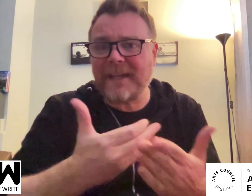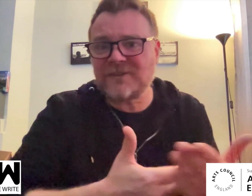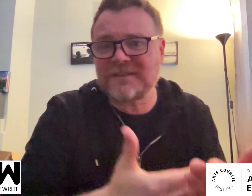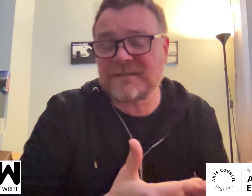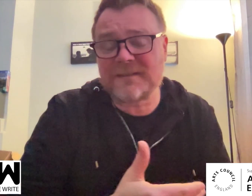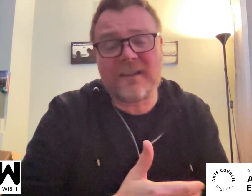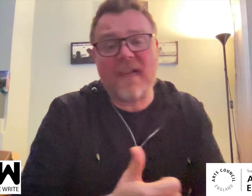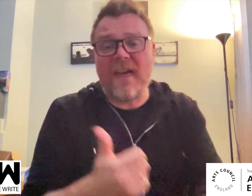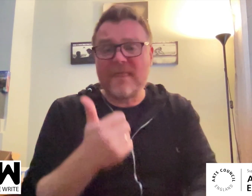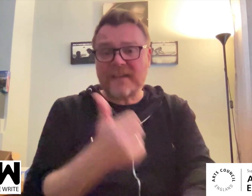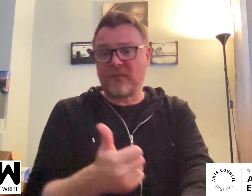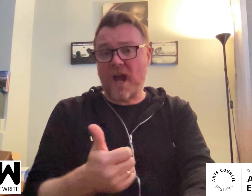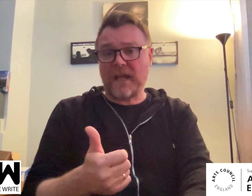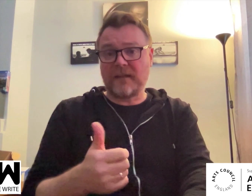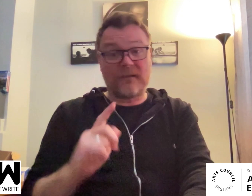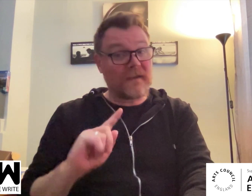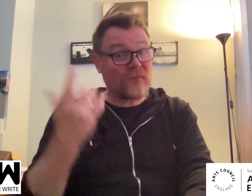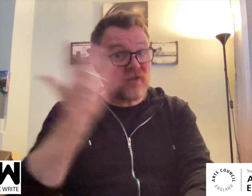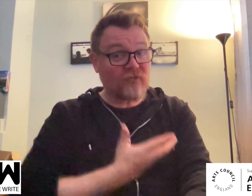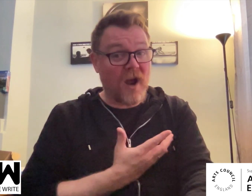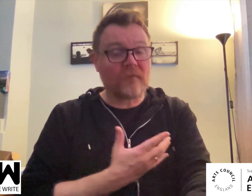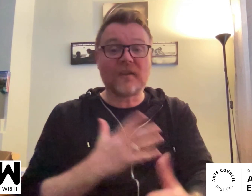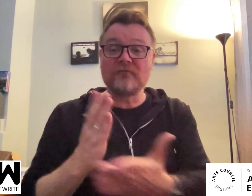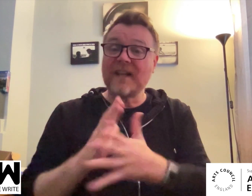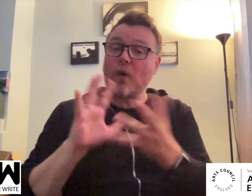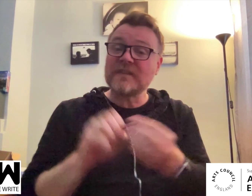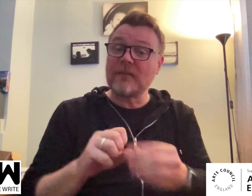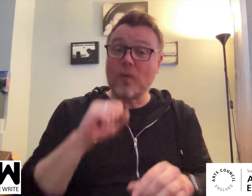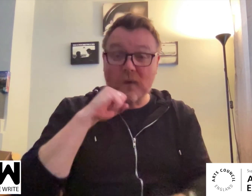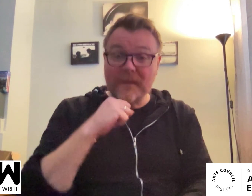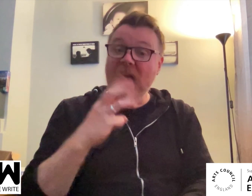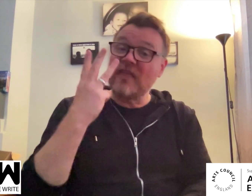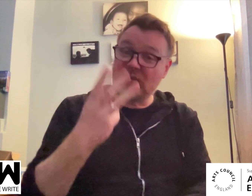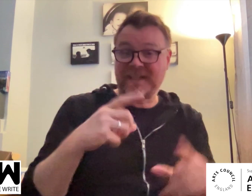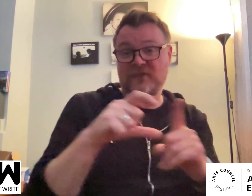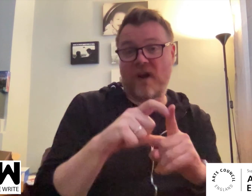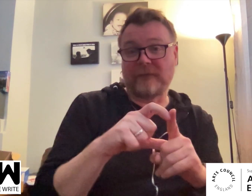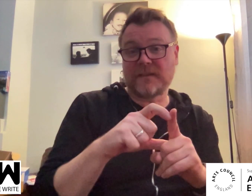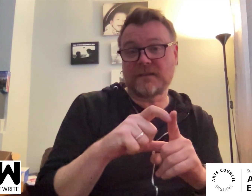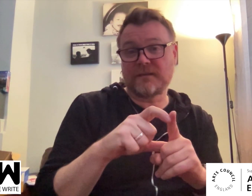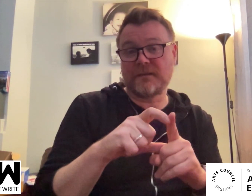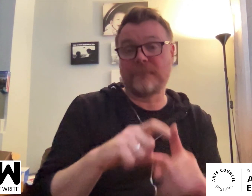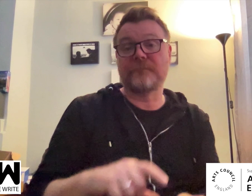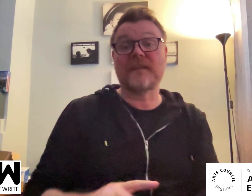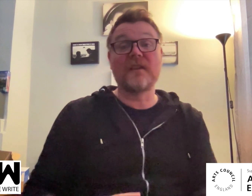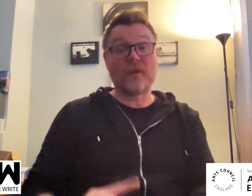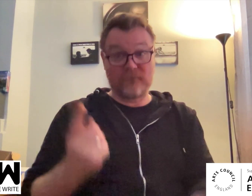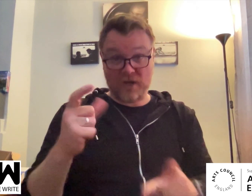pages. That's fine because it's your first draft. And altogether, there will be 3 drafts. Your